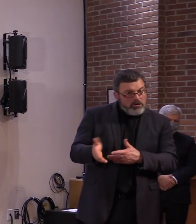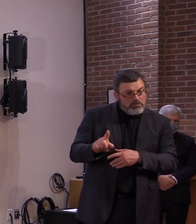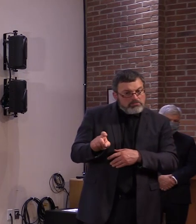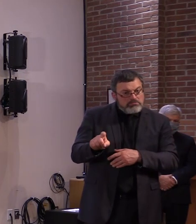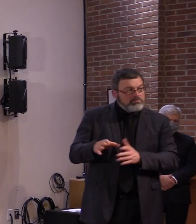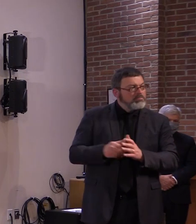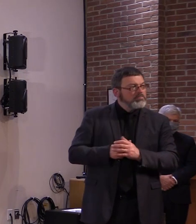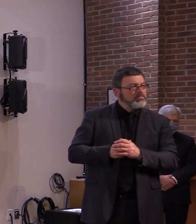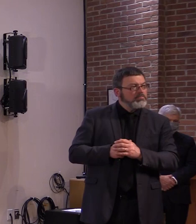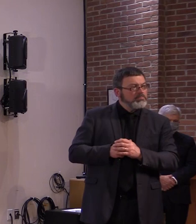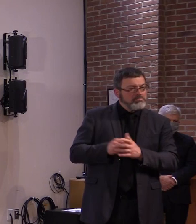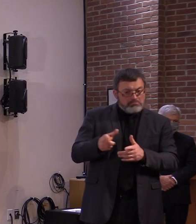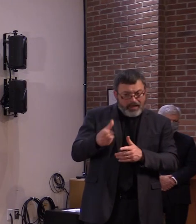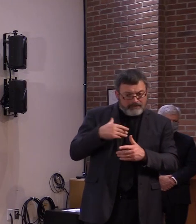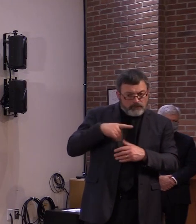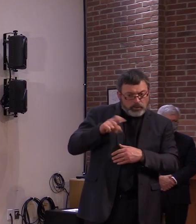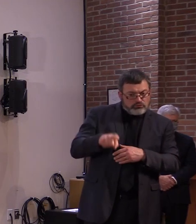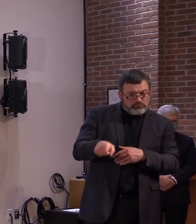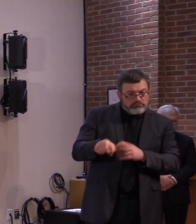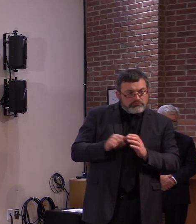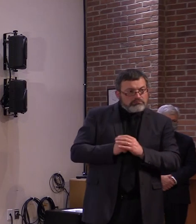Yeah? You're up. Do you have a question?